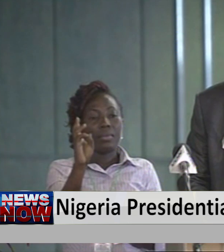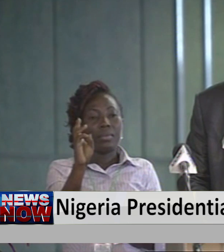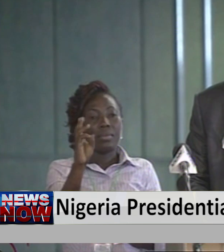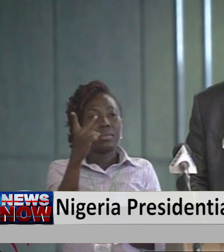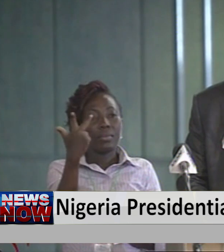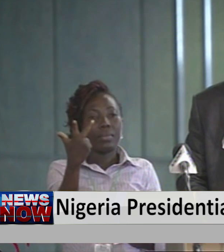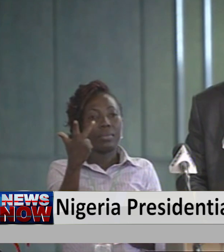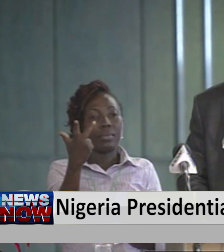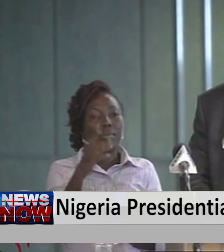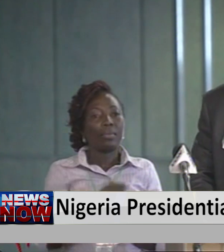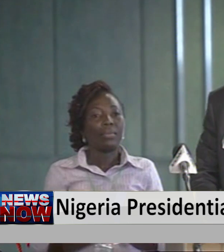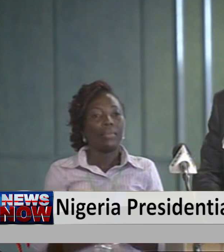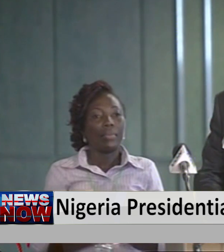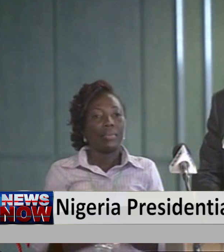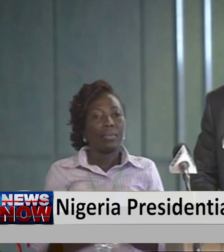138,156,3.